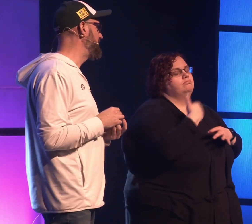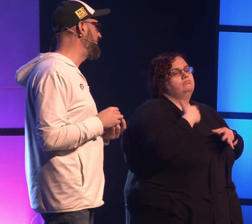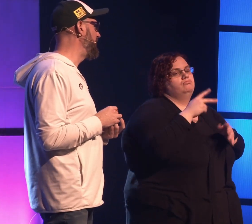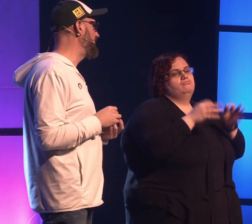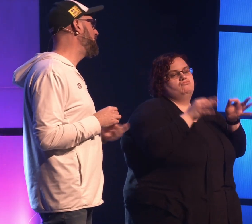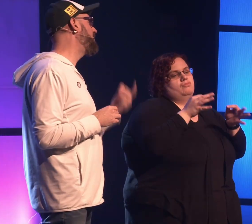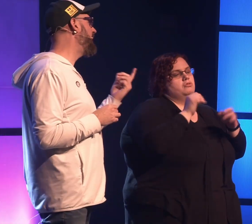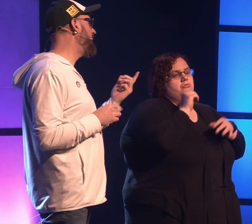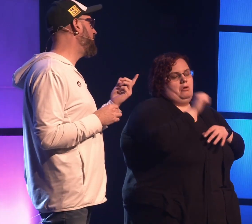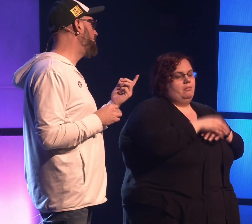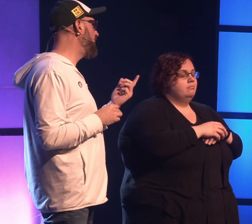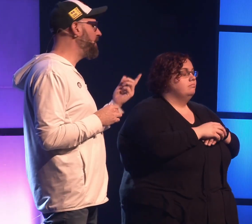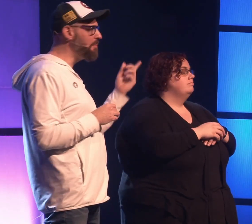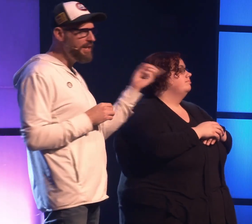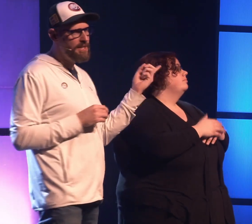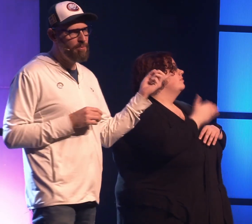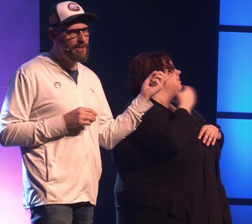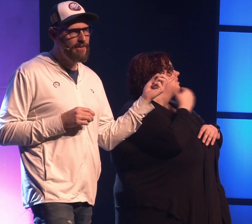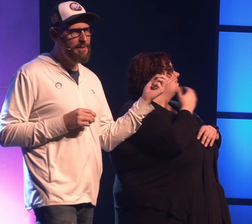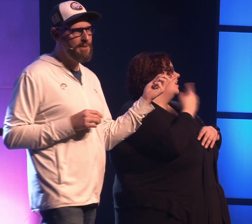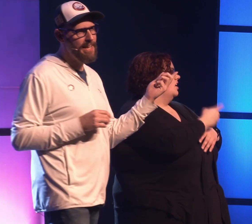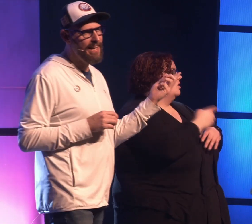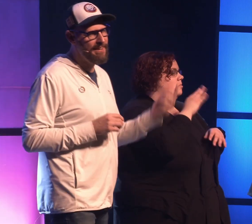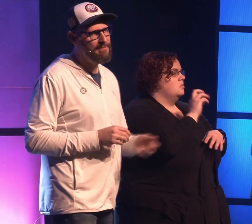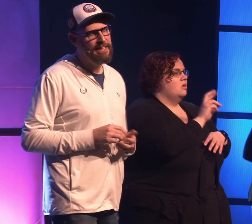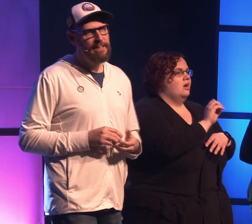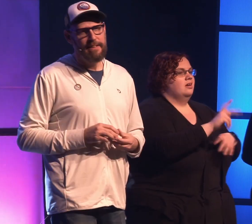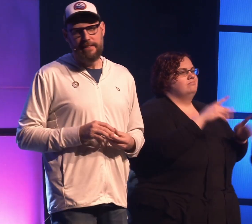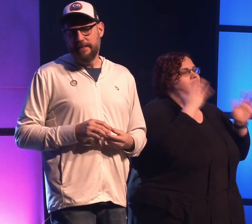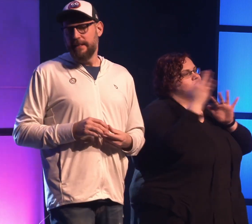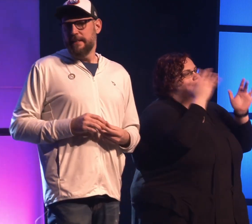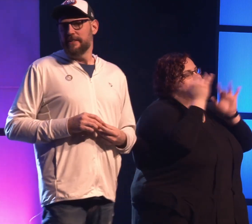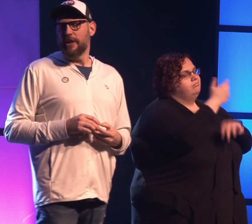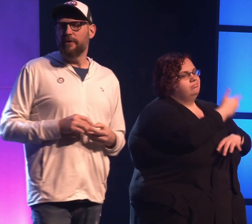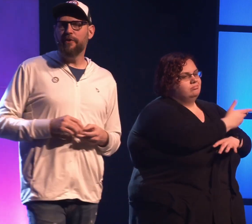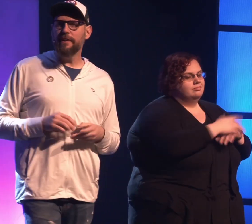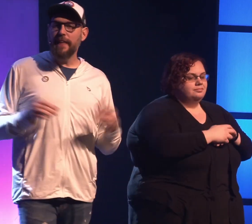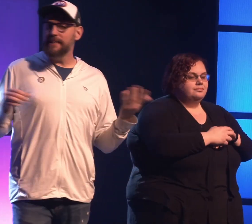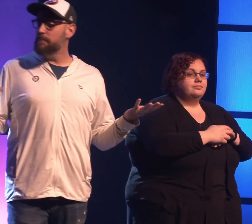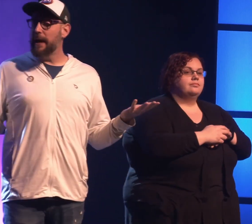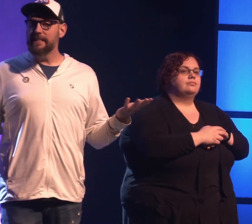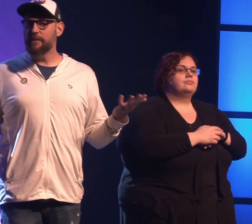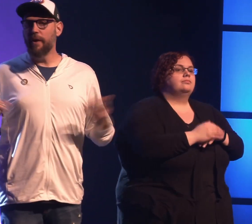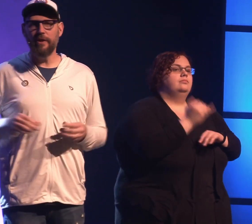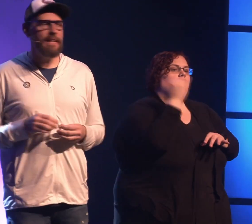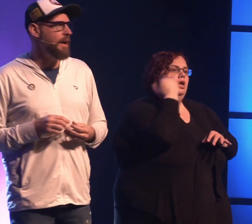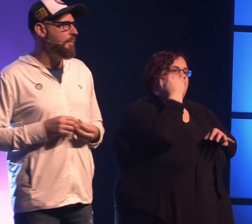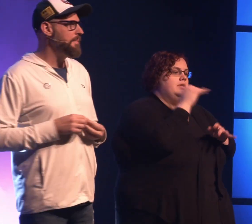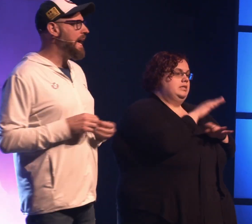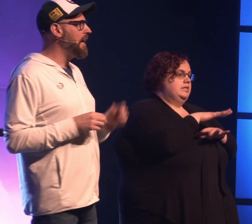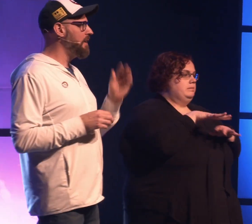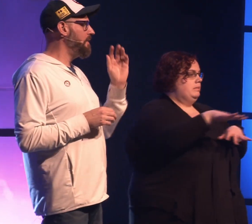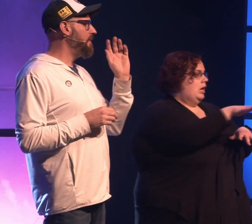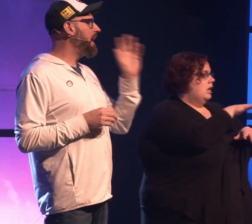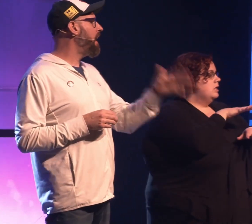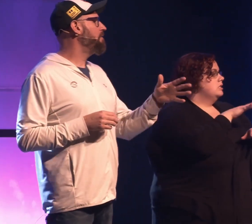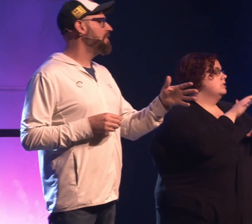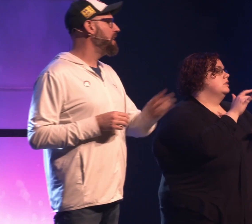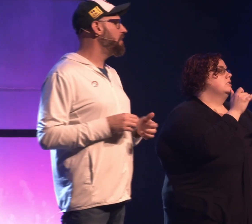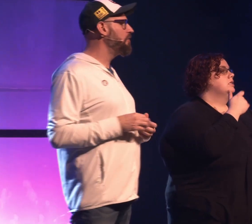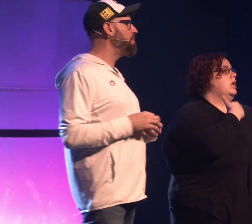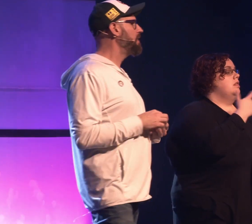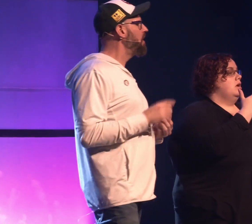know. Awesome. Well, thank you, Brooke, very thank much. you. Give Brooke a great big hand. So if you're in that space wondering,